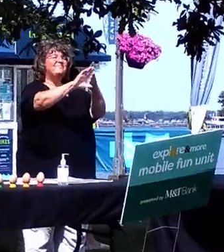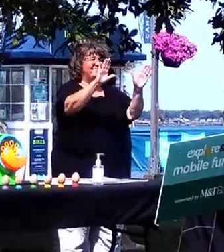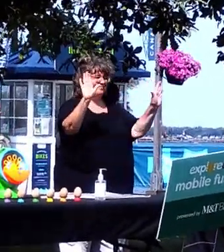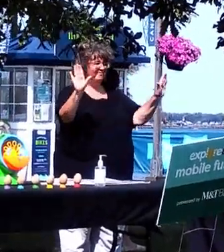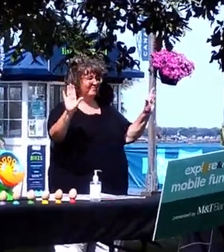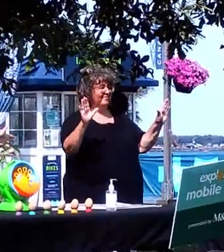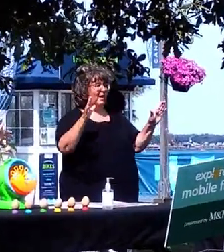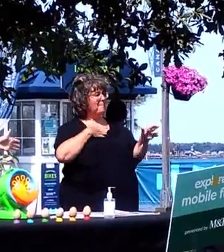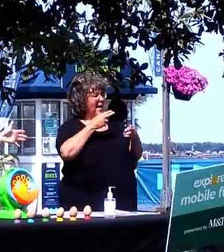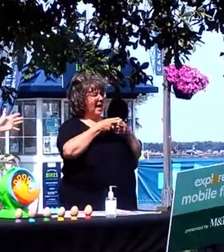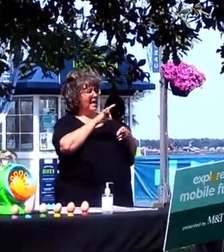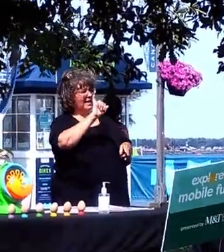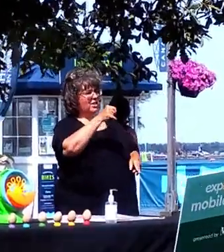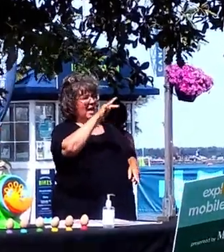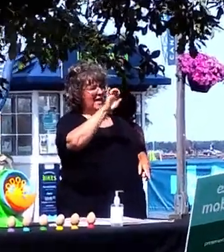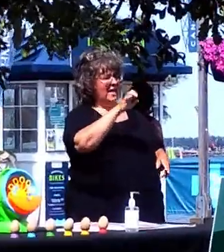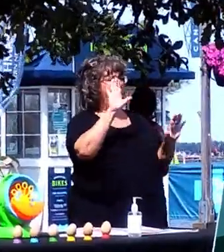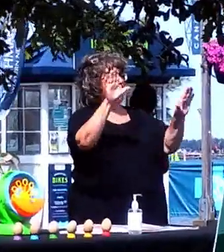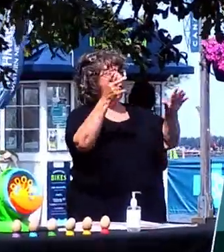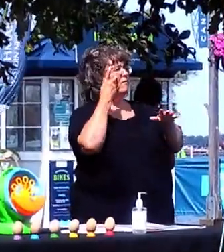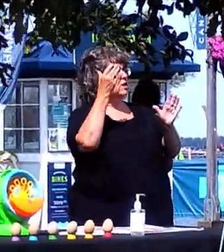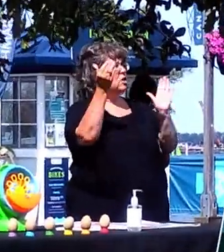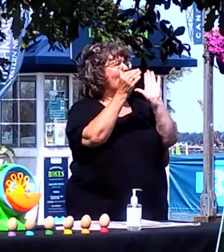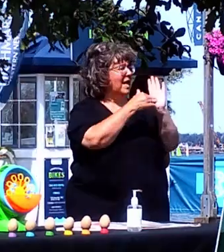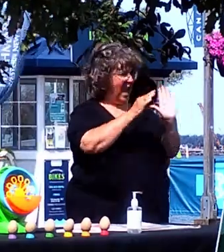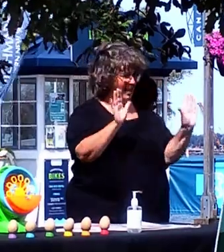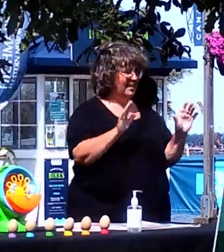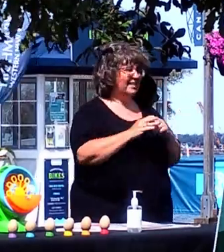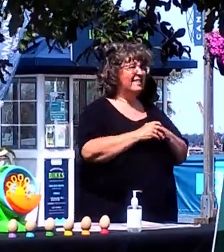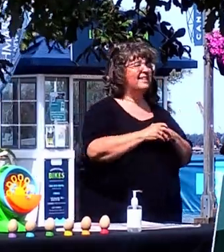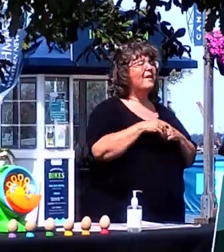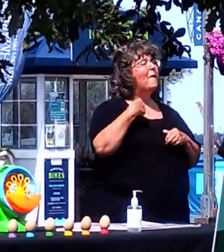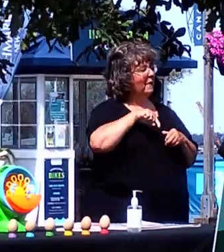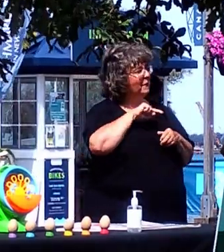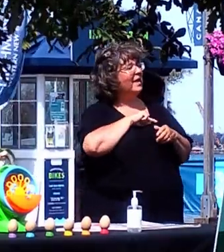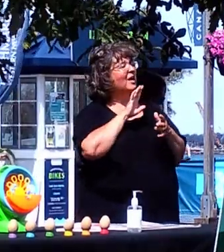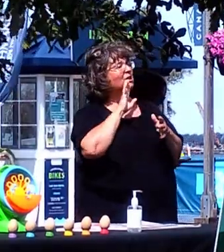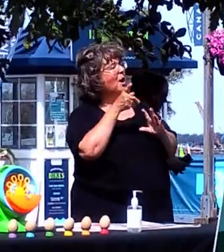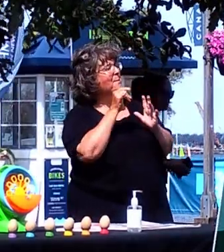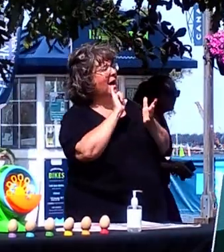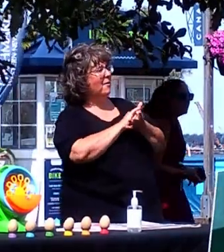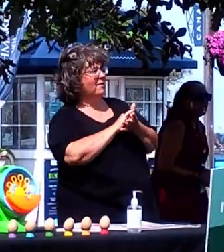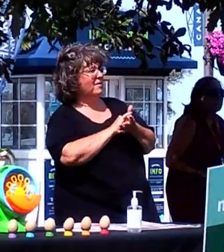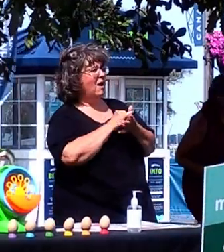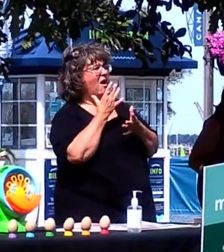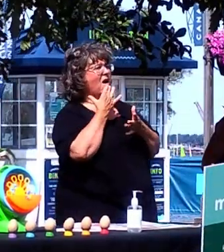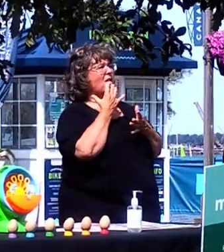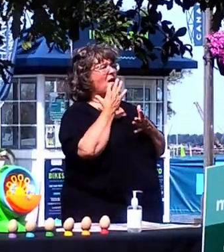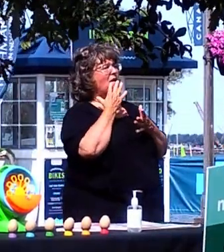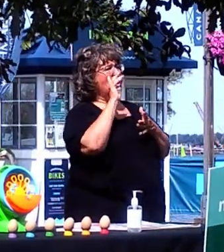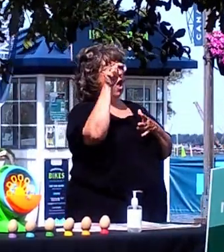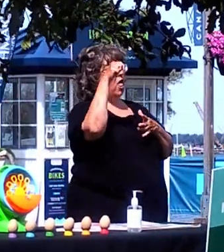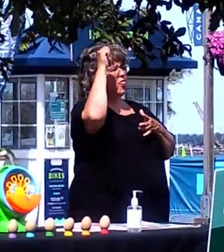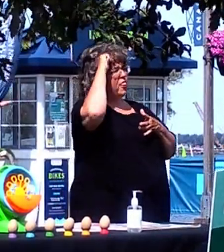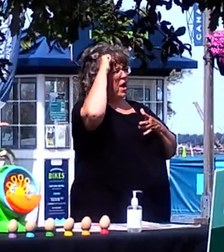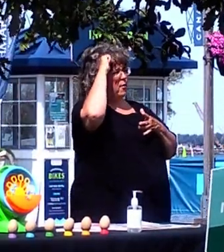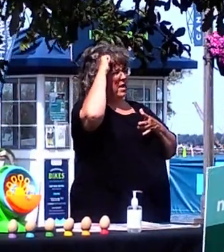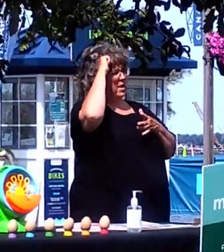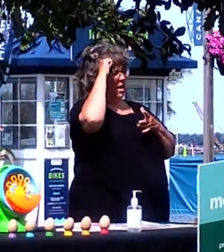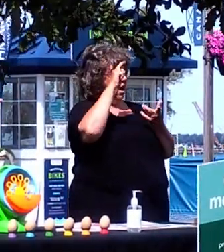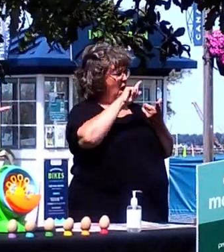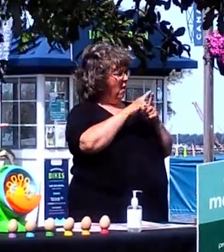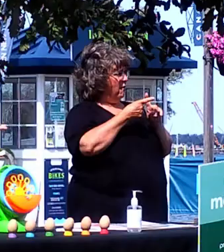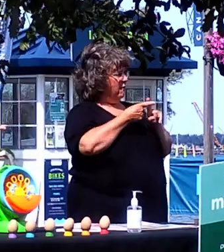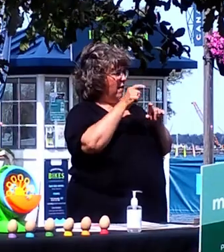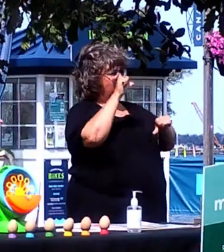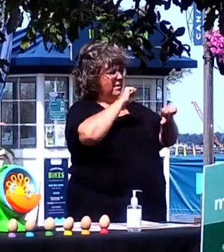So, my name is Miss Jackie. It's so wonderful to see you all today. We are going to talk a little bit about color theory, and our friends from